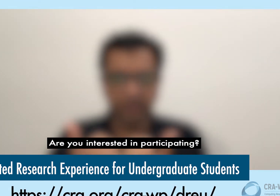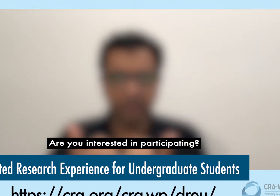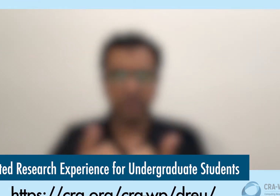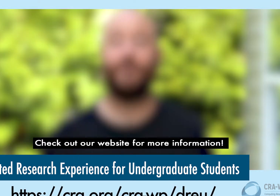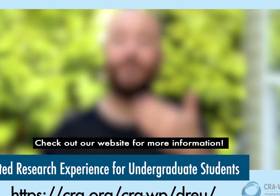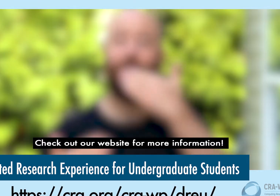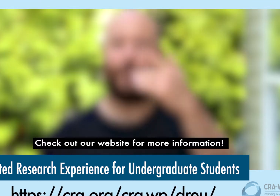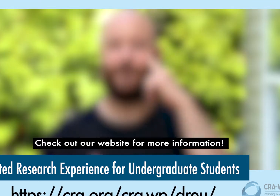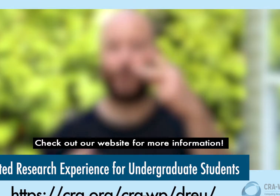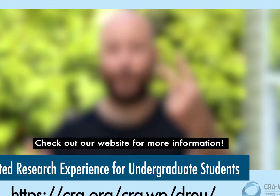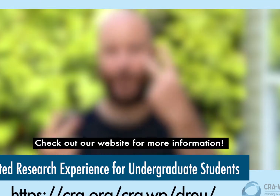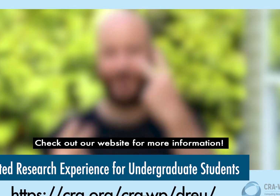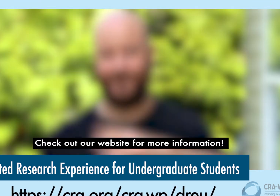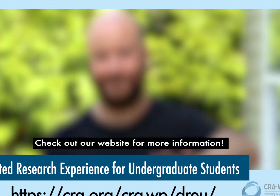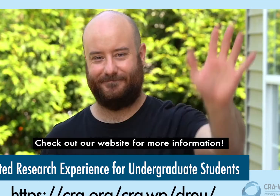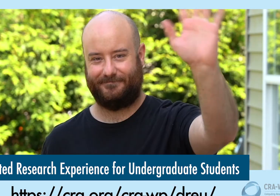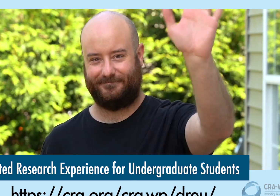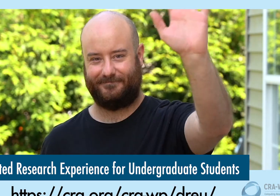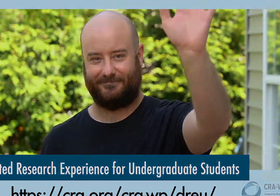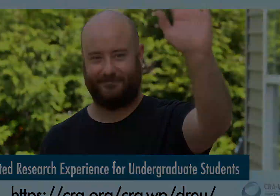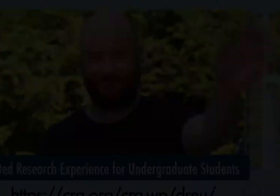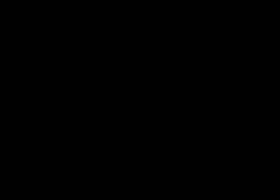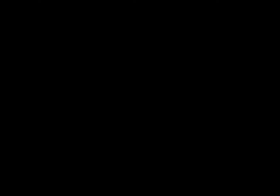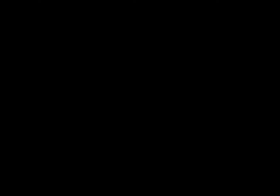participating? Check out our website for more information.